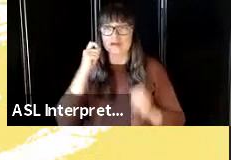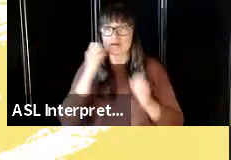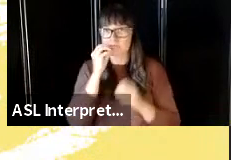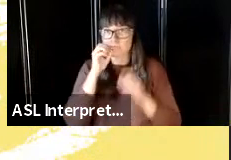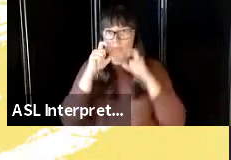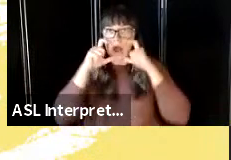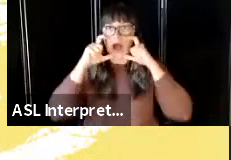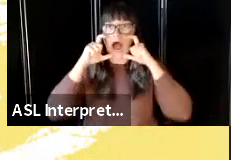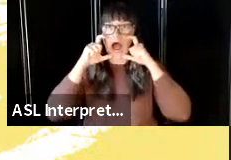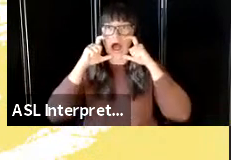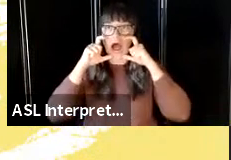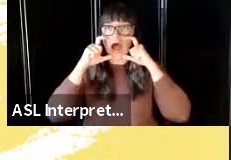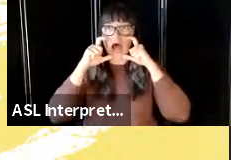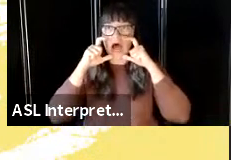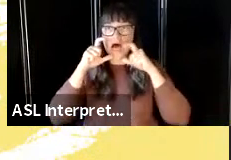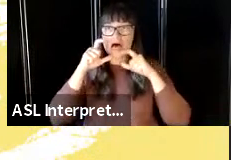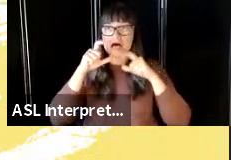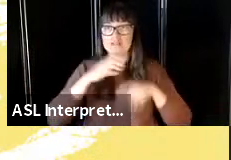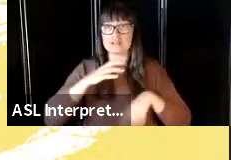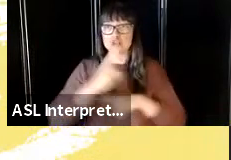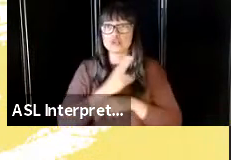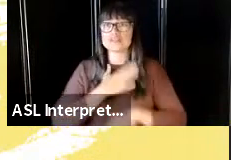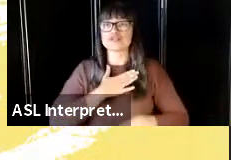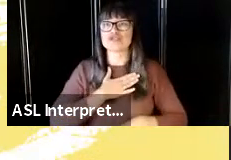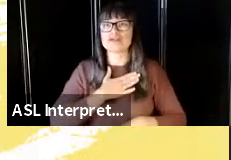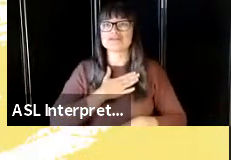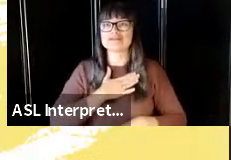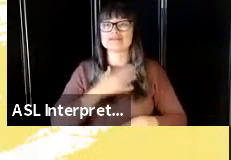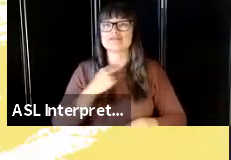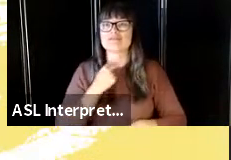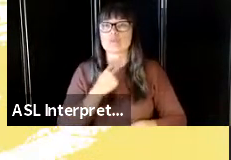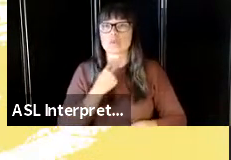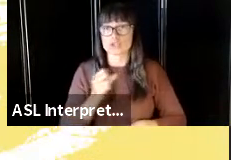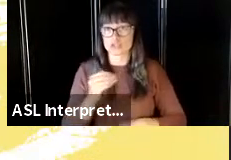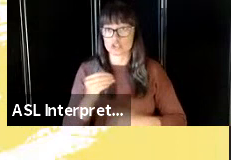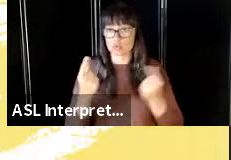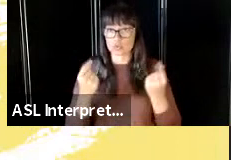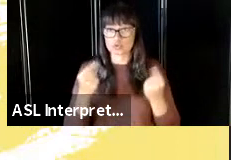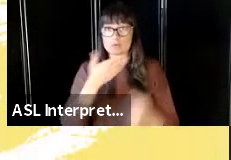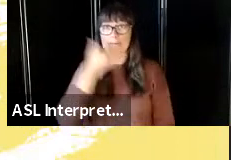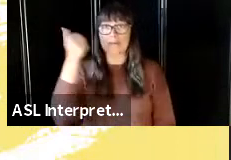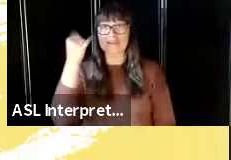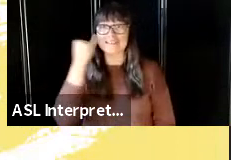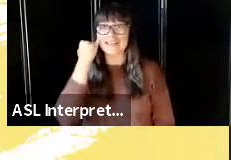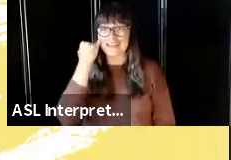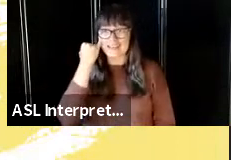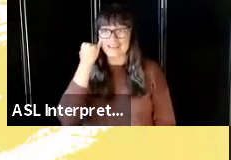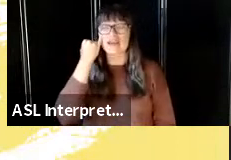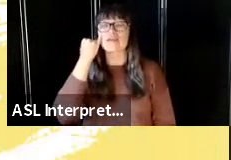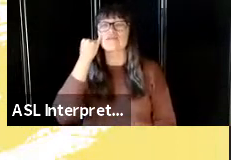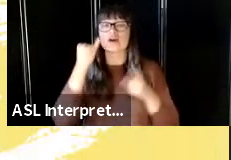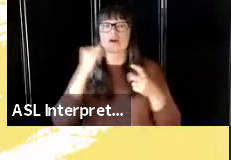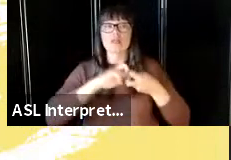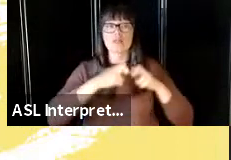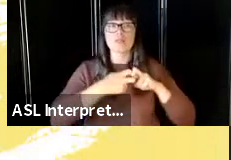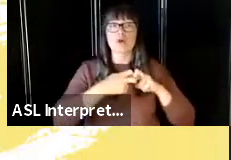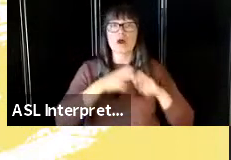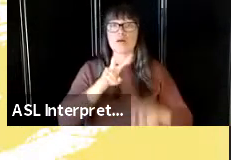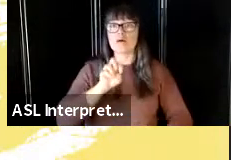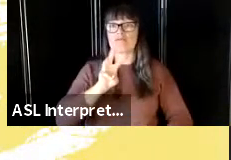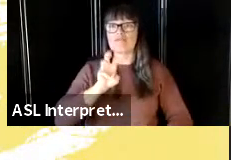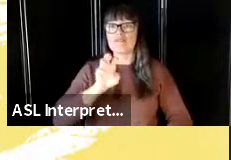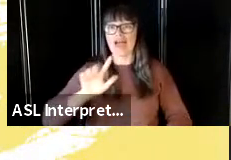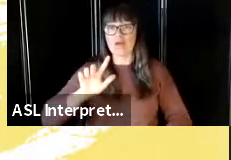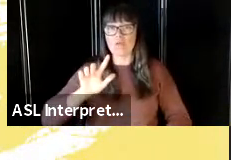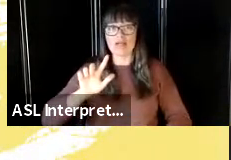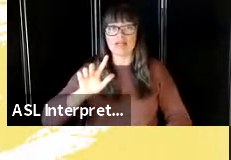up too big. I couldn't get out of my chest voice. So what I want to do is, if the problem vowel is ah, I go a little bit